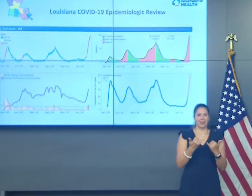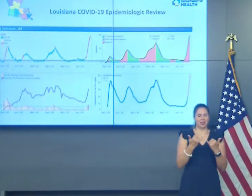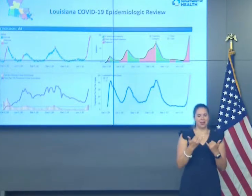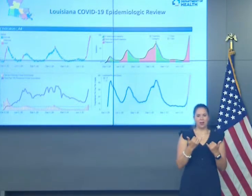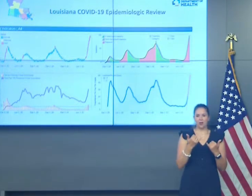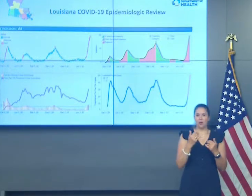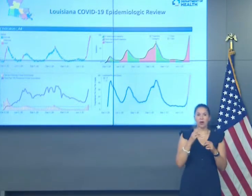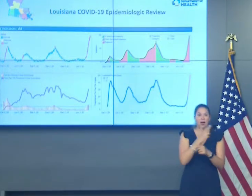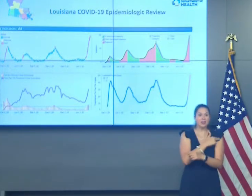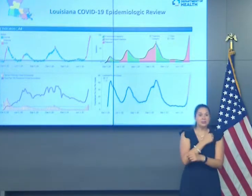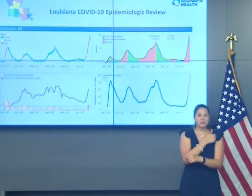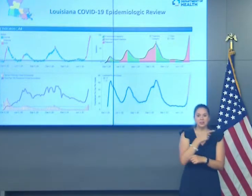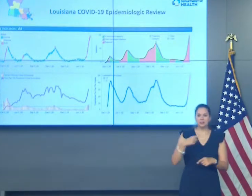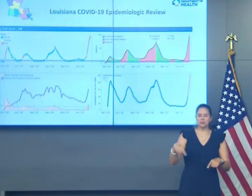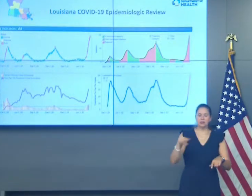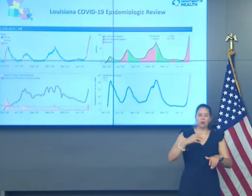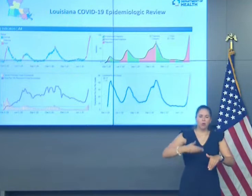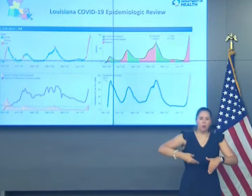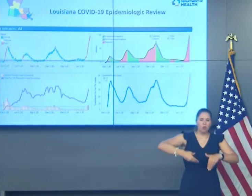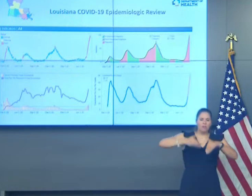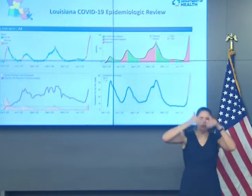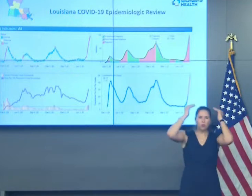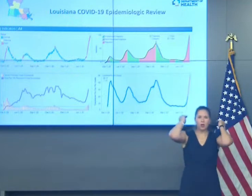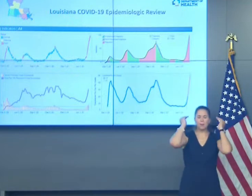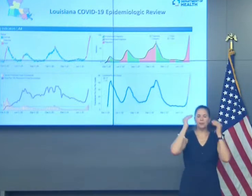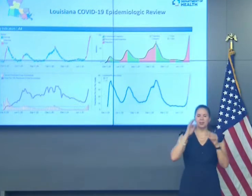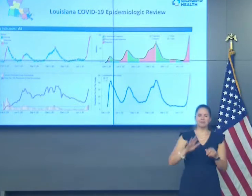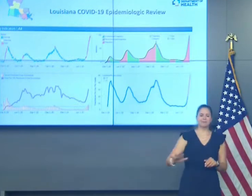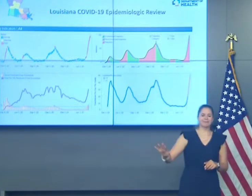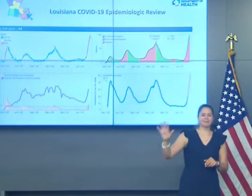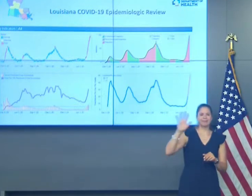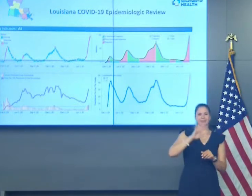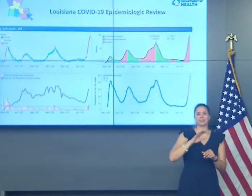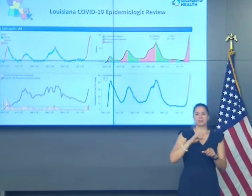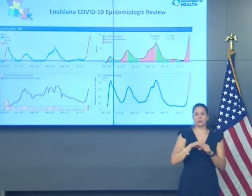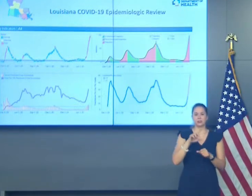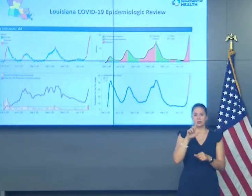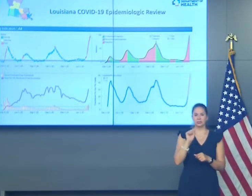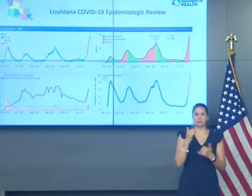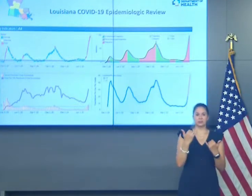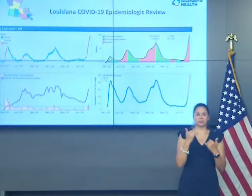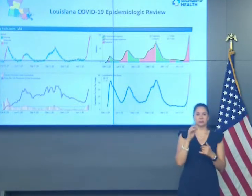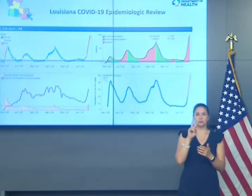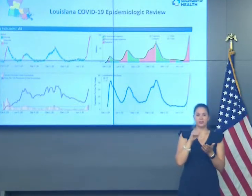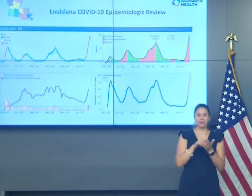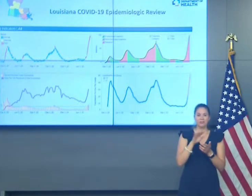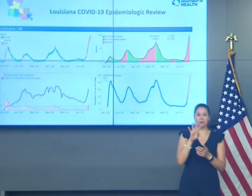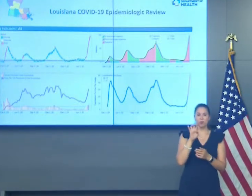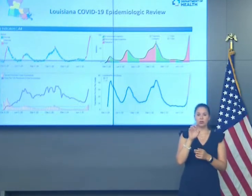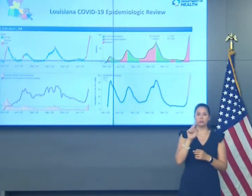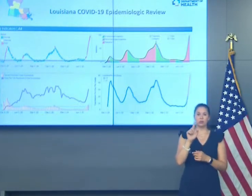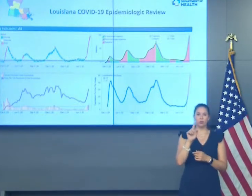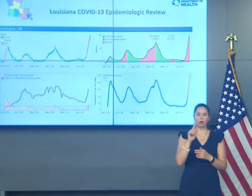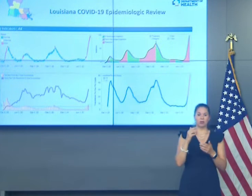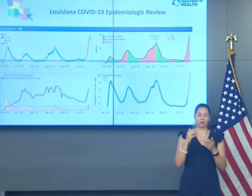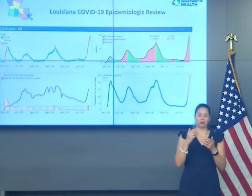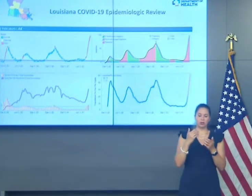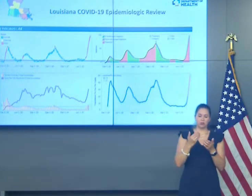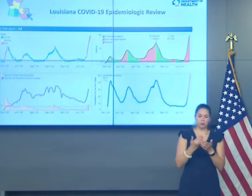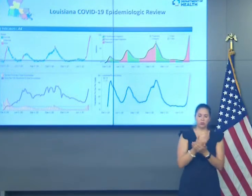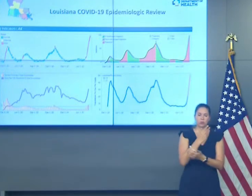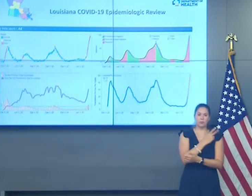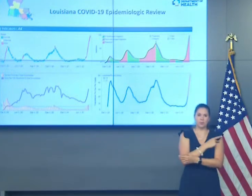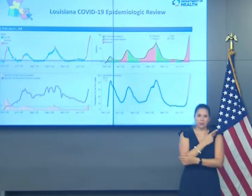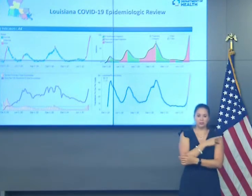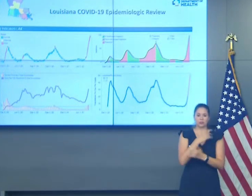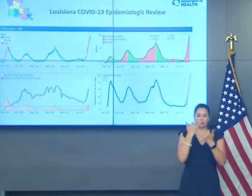overwhelming hospitals across the state of Louisiana. Today we have 2,421 new